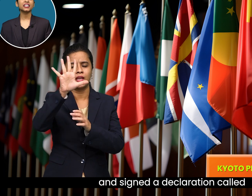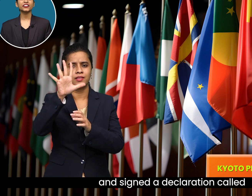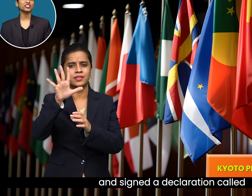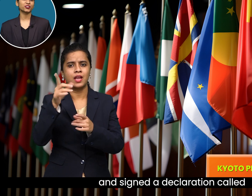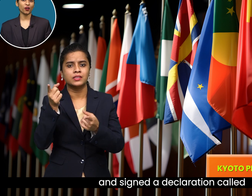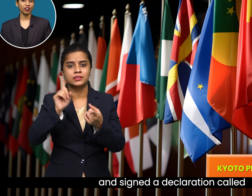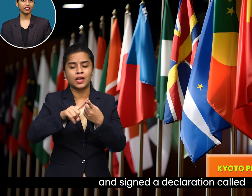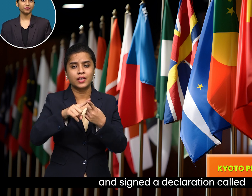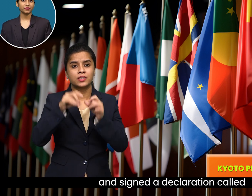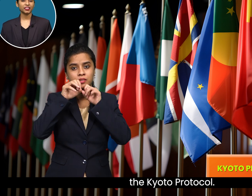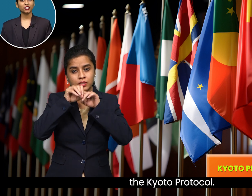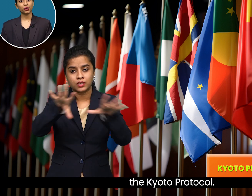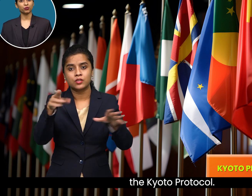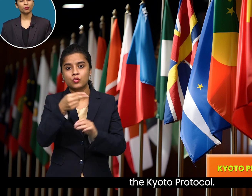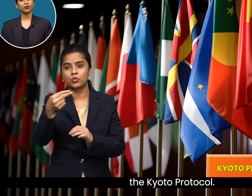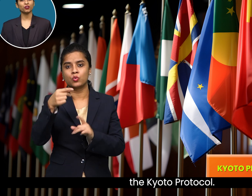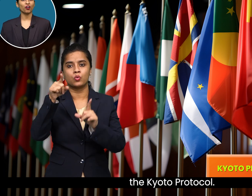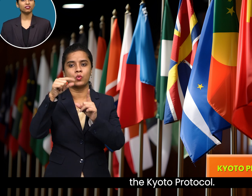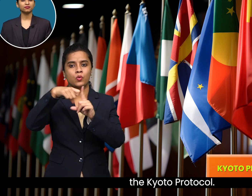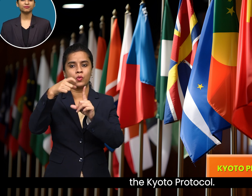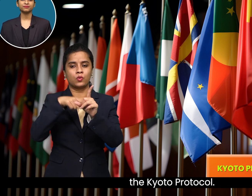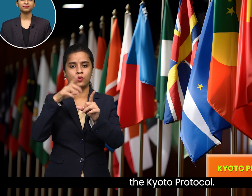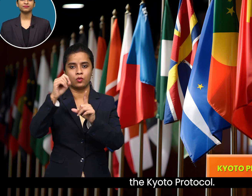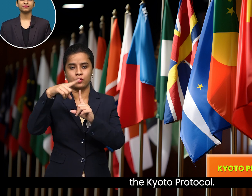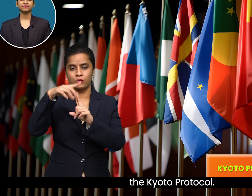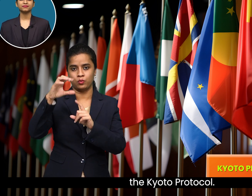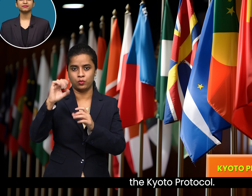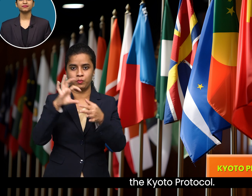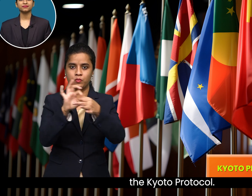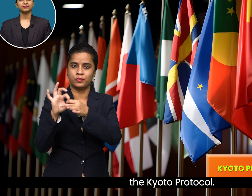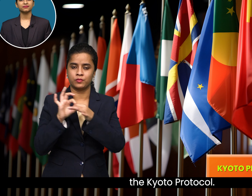a declaration called the Kyoto Protocol.